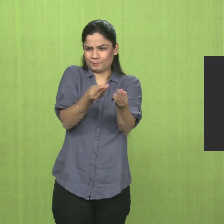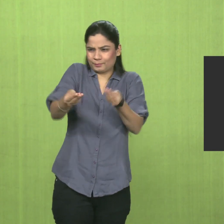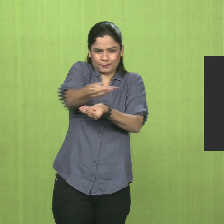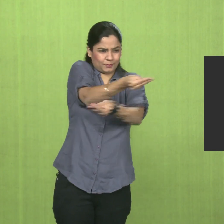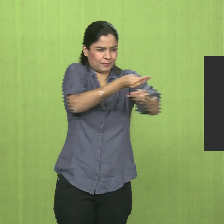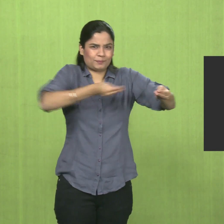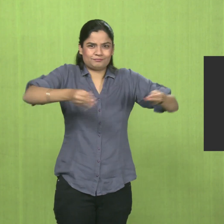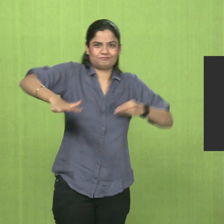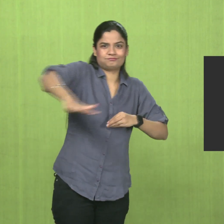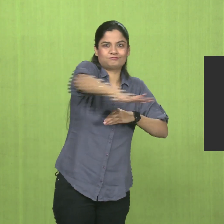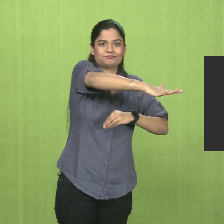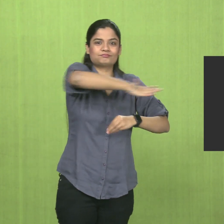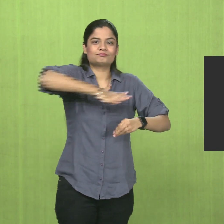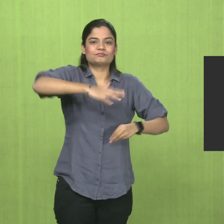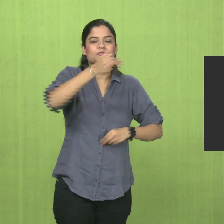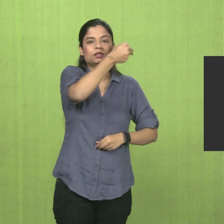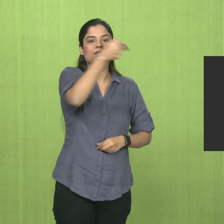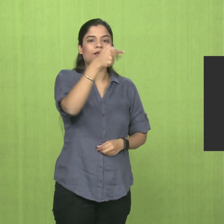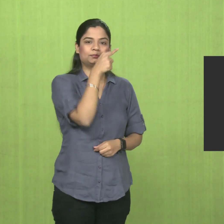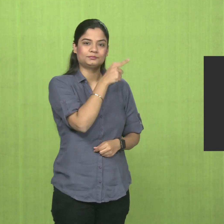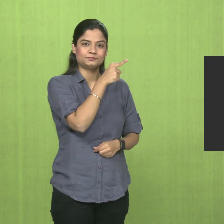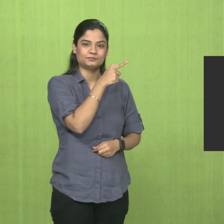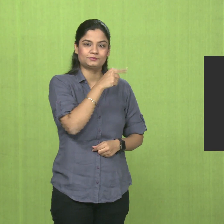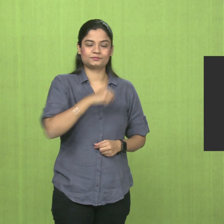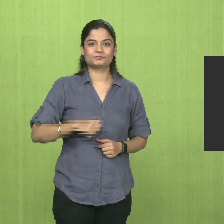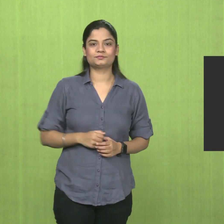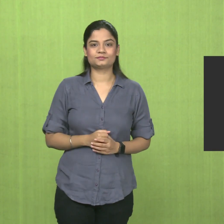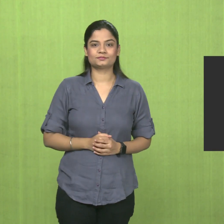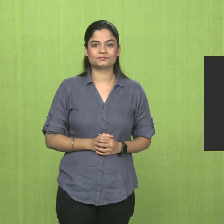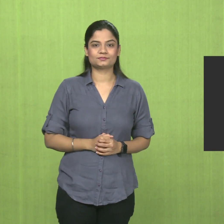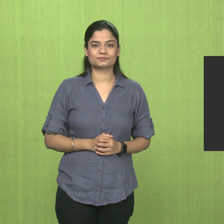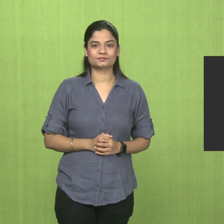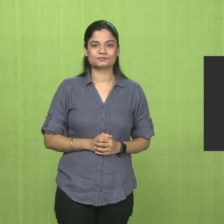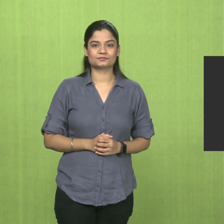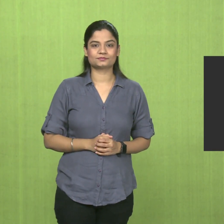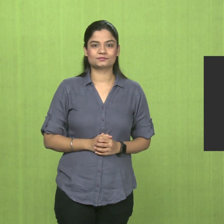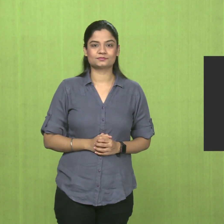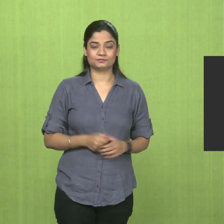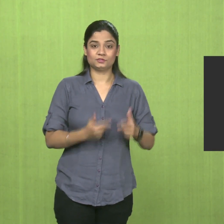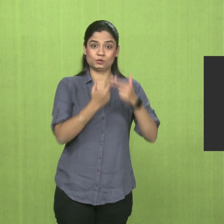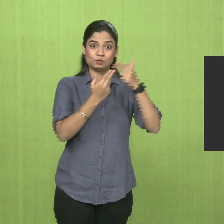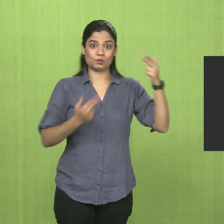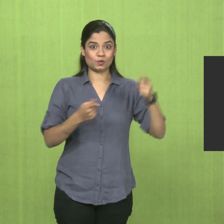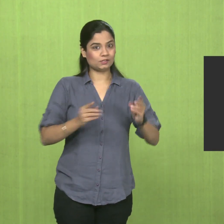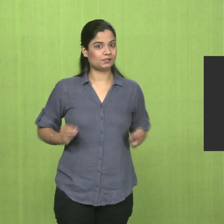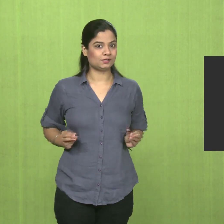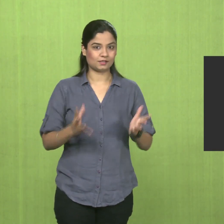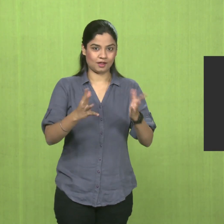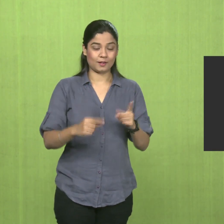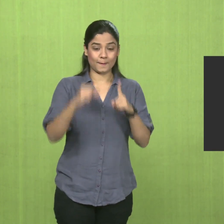ATMs, restaurant, everything falling in a community, the facilities in a community. Now, let's begin the